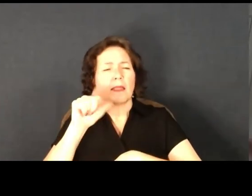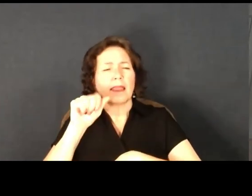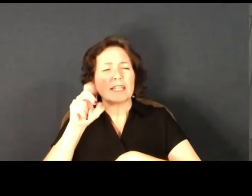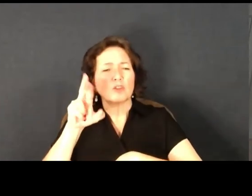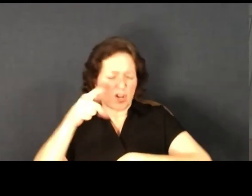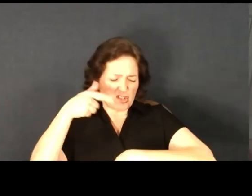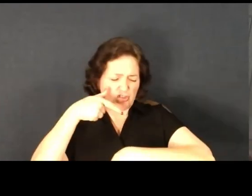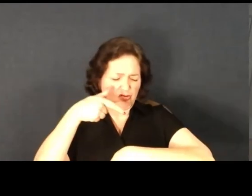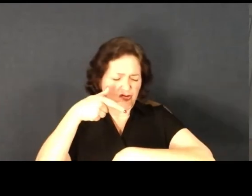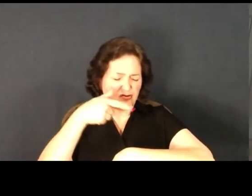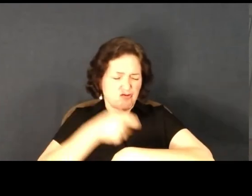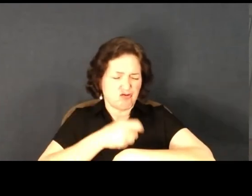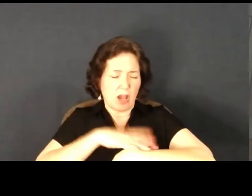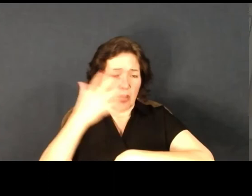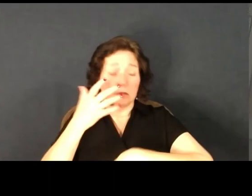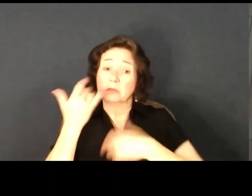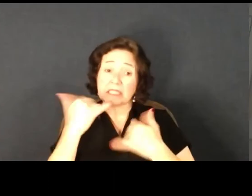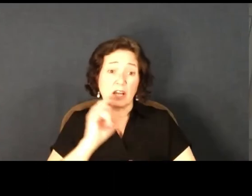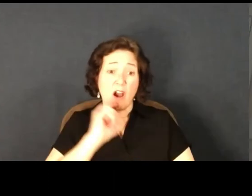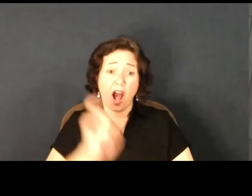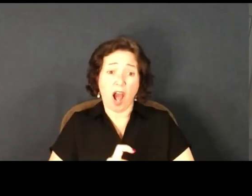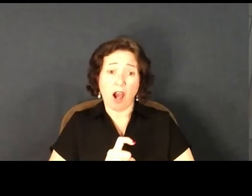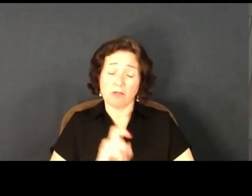still really painful, even